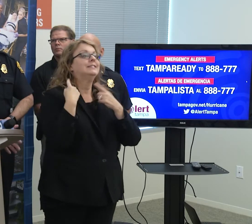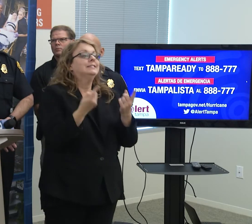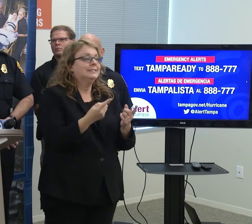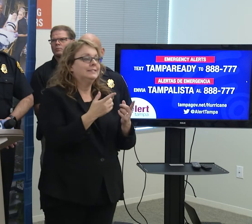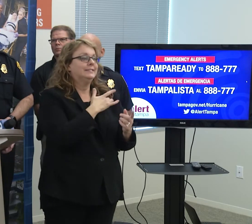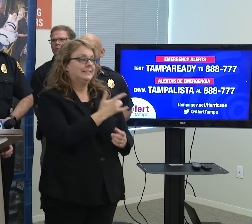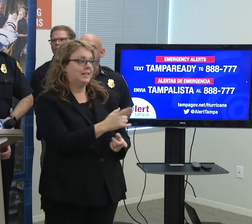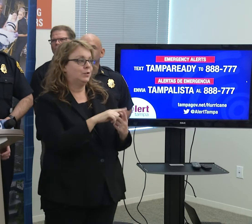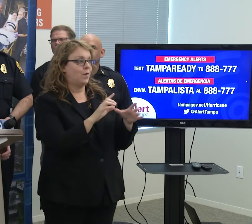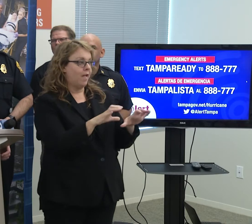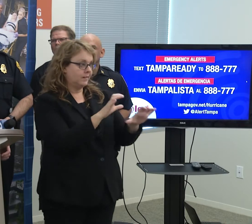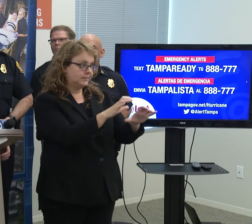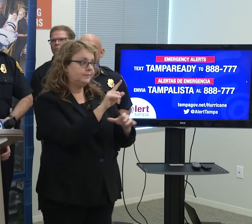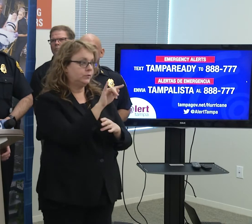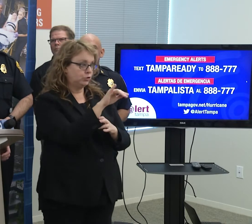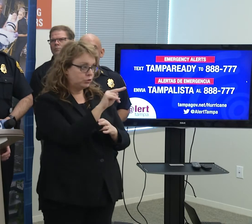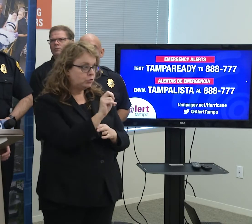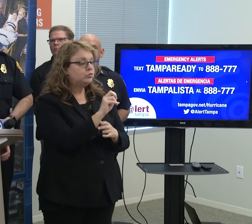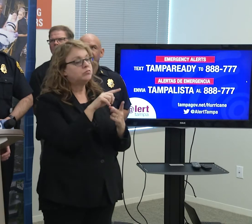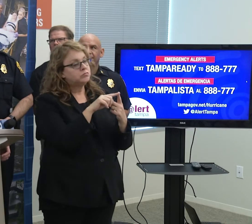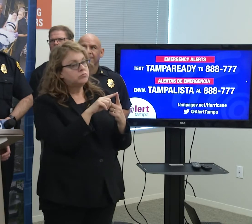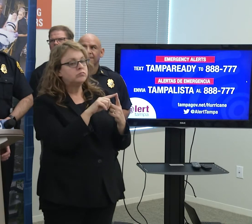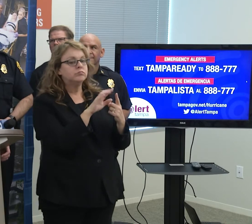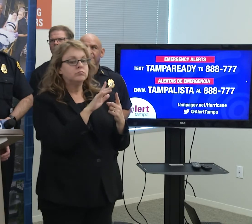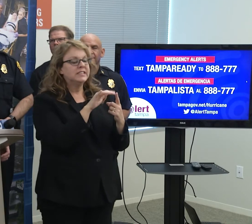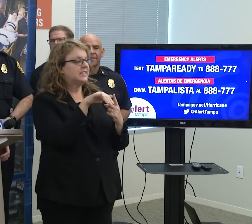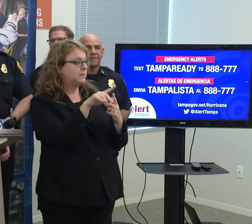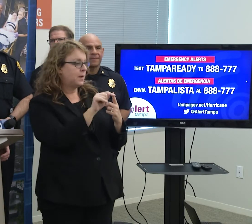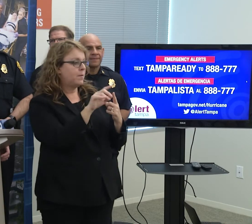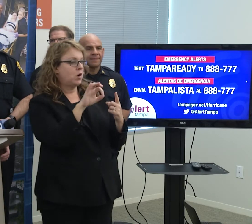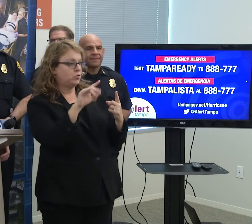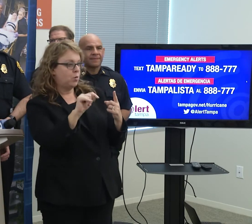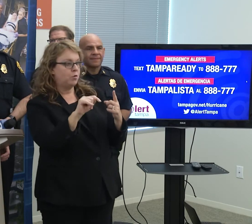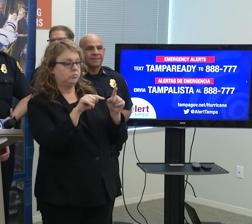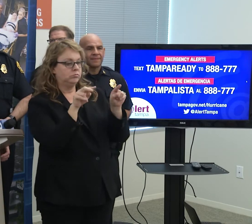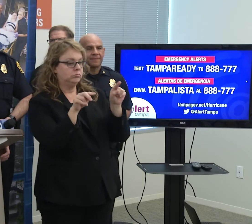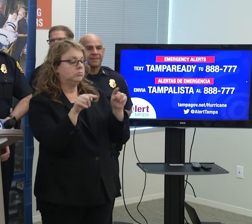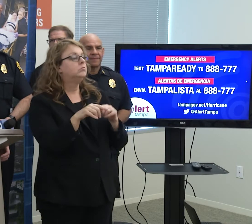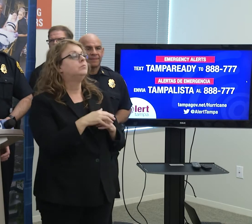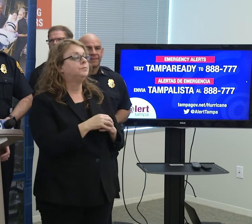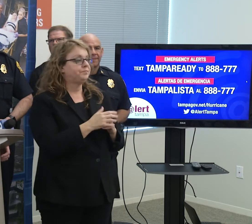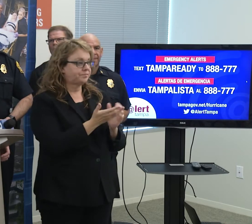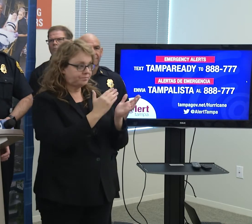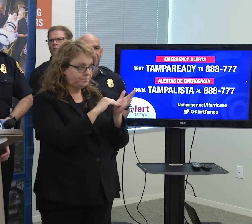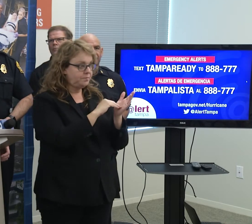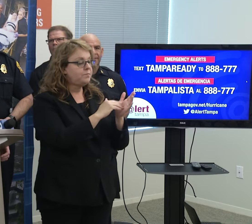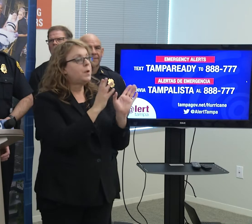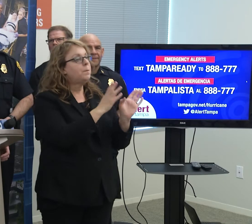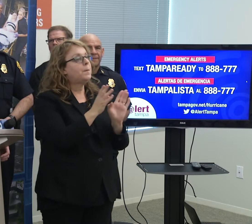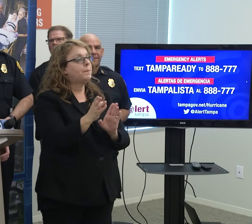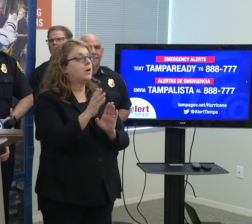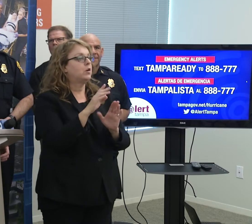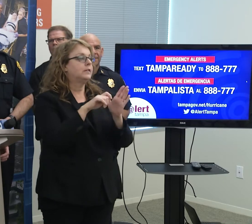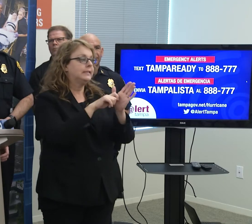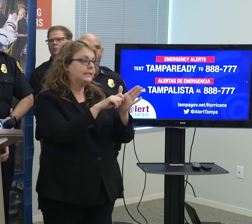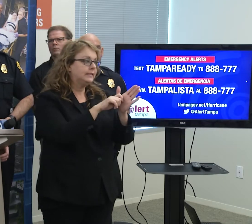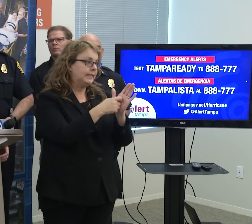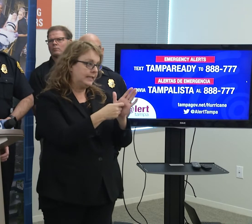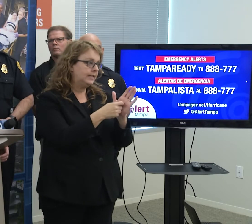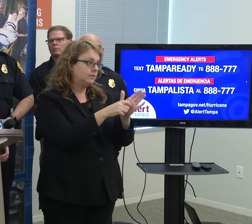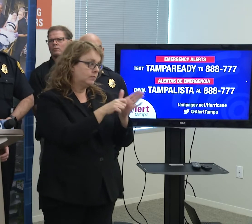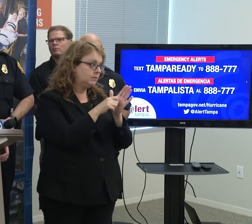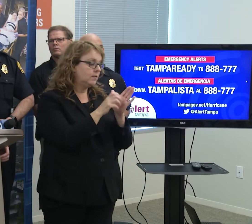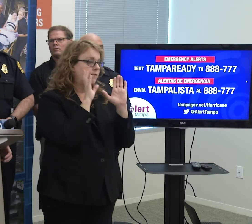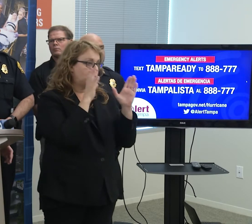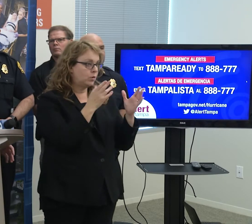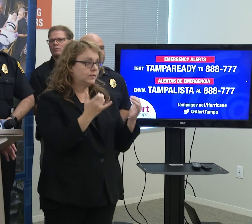is an active time of year. June and usually the September-October period. And so again, preparedness is key. That's what we're all focused